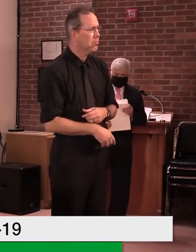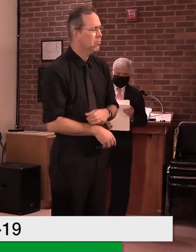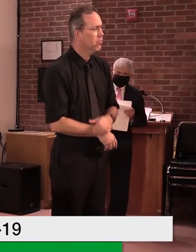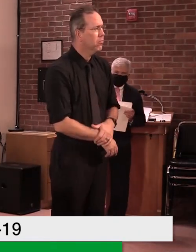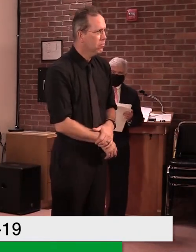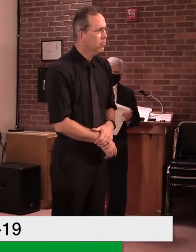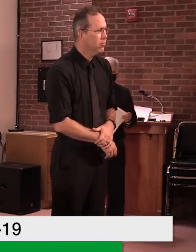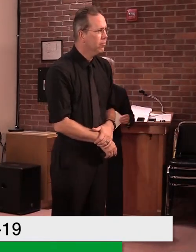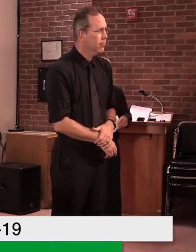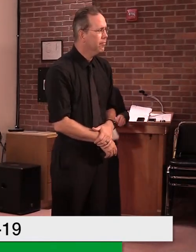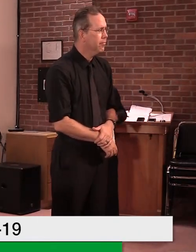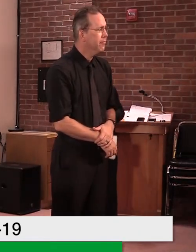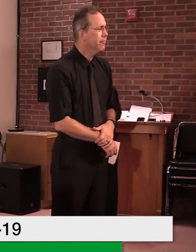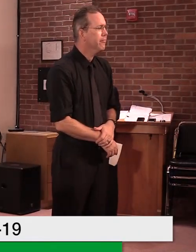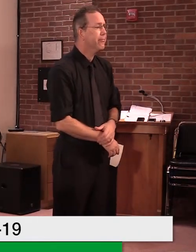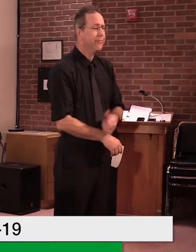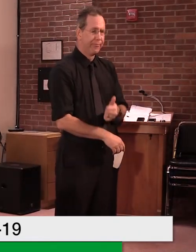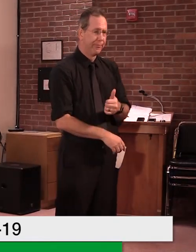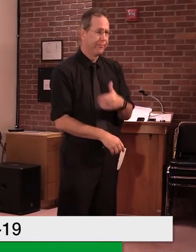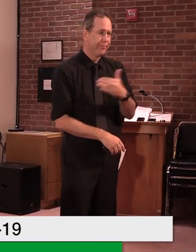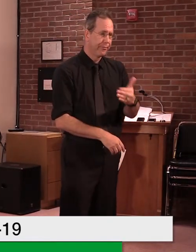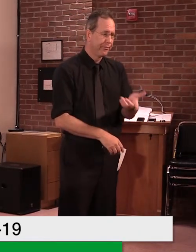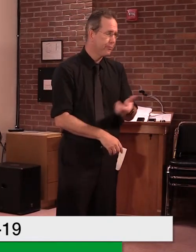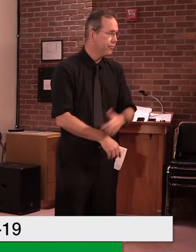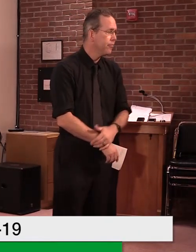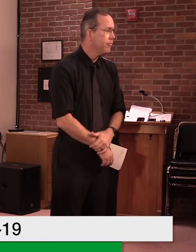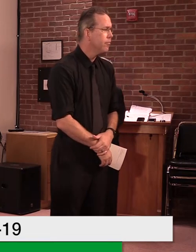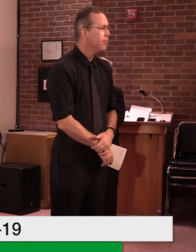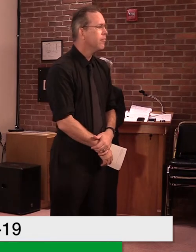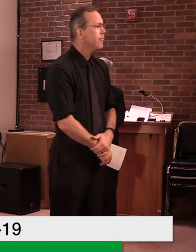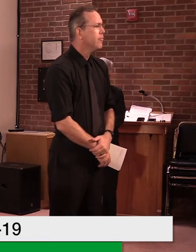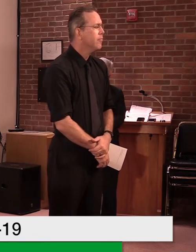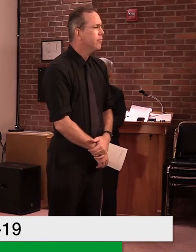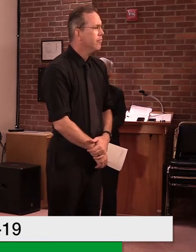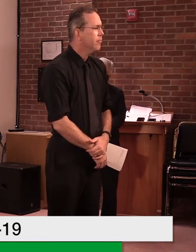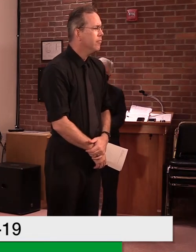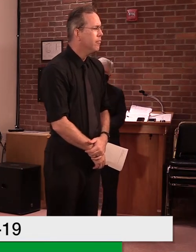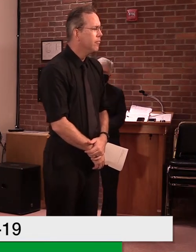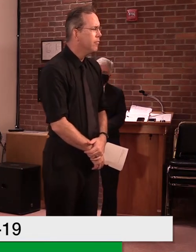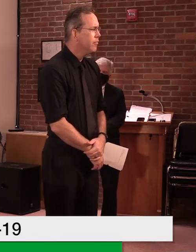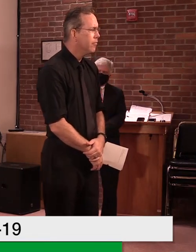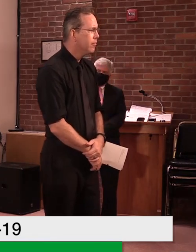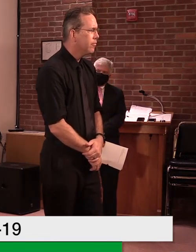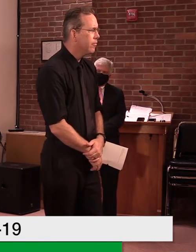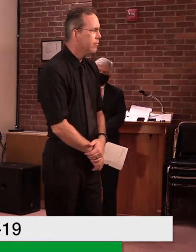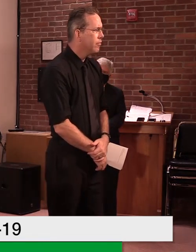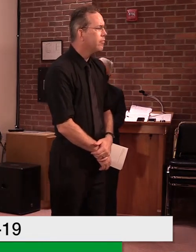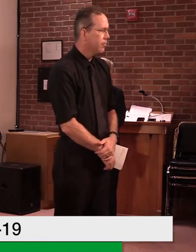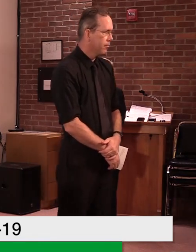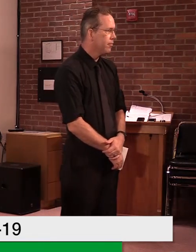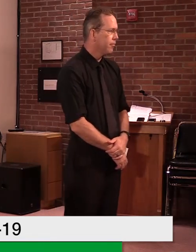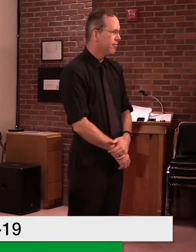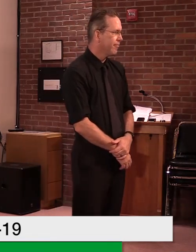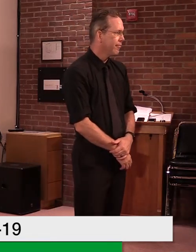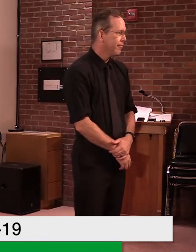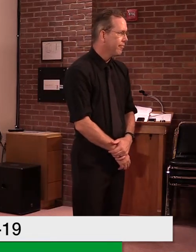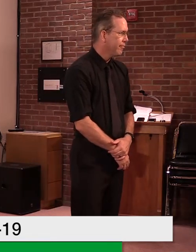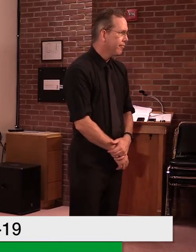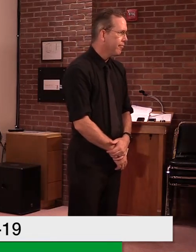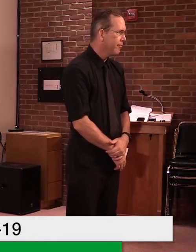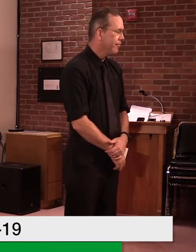Hi, Governor. I have a few questions about the death of inmate Kenneth Johnson last December at Northern State Correctional